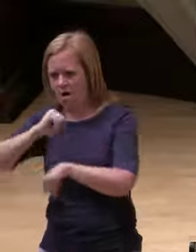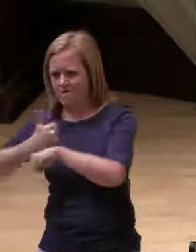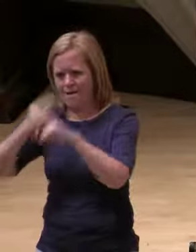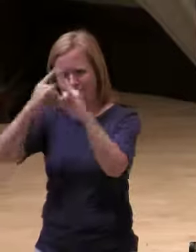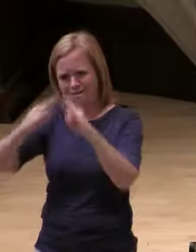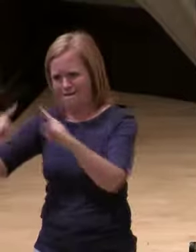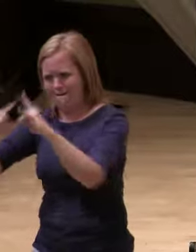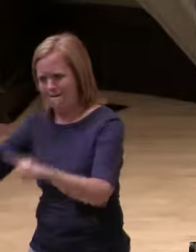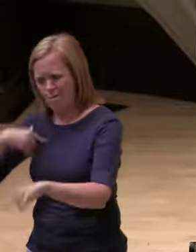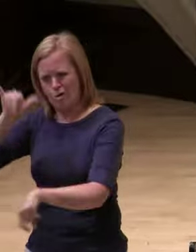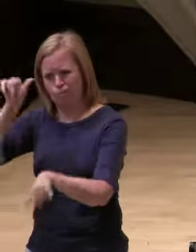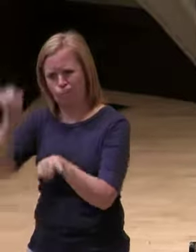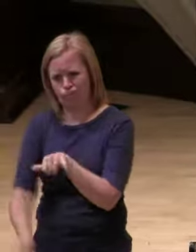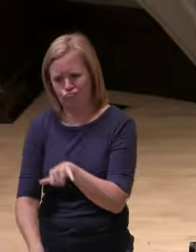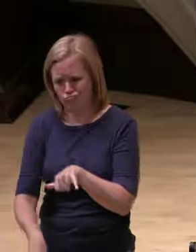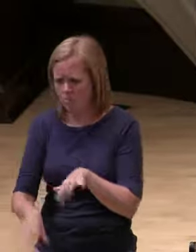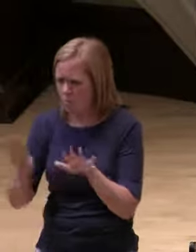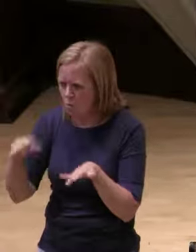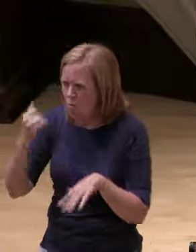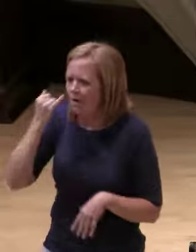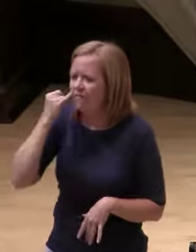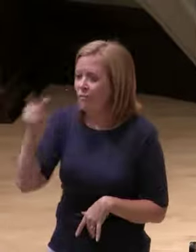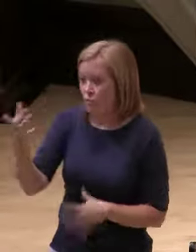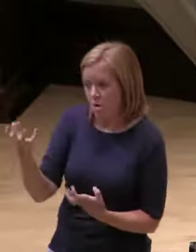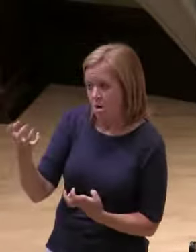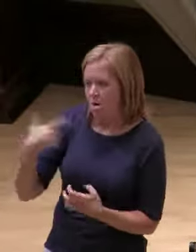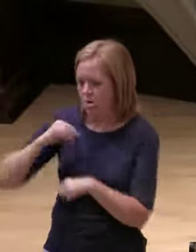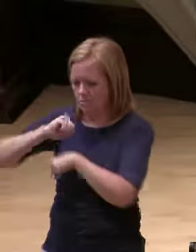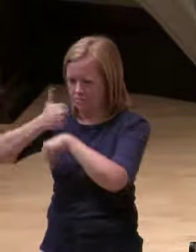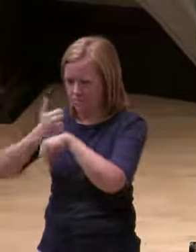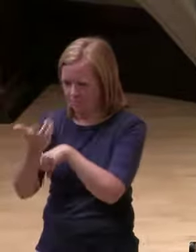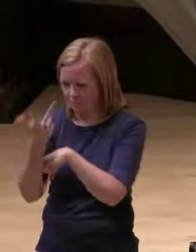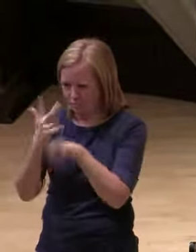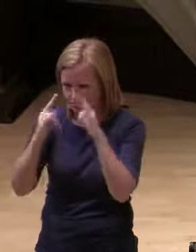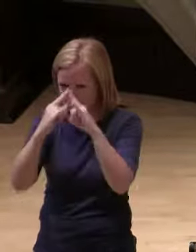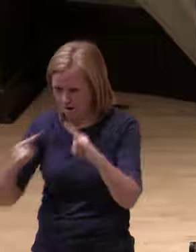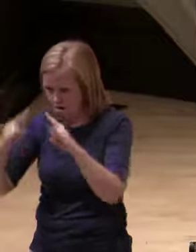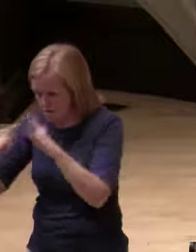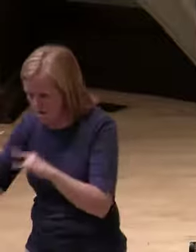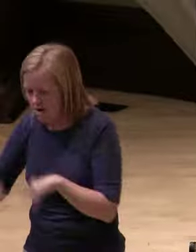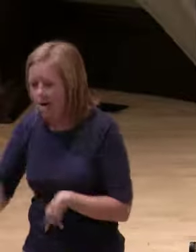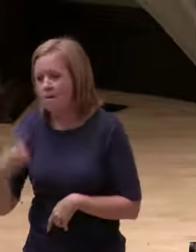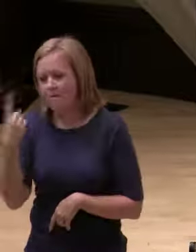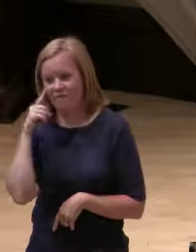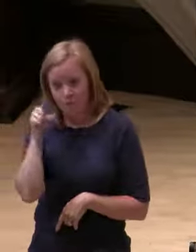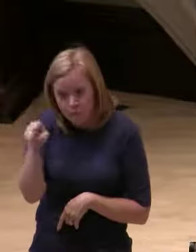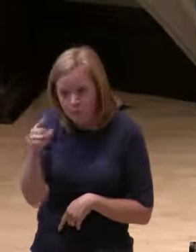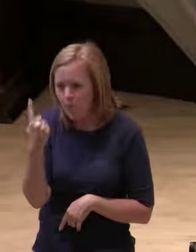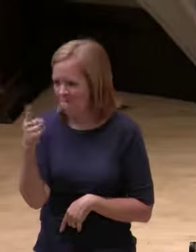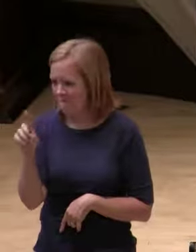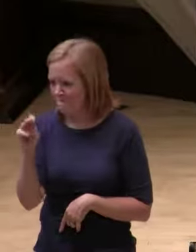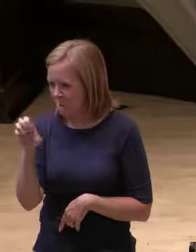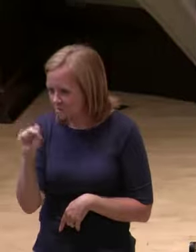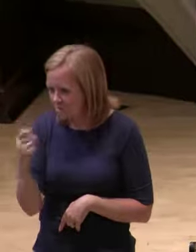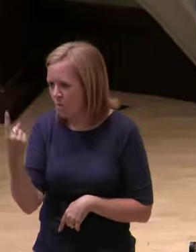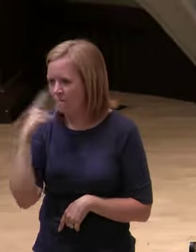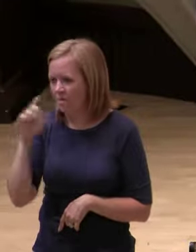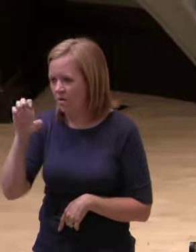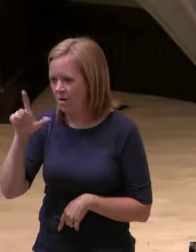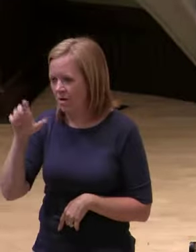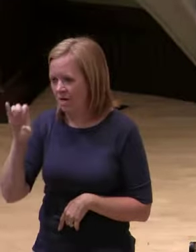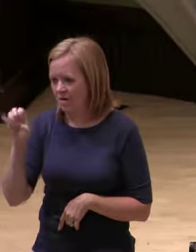just stay there. "Lord," he said, "if you wish, I will set up 3 tents, one for you, one for Moses, and one for